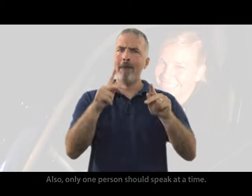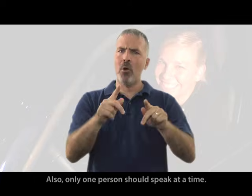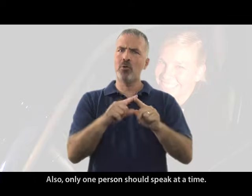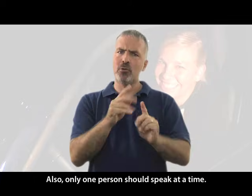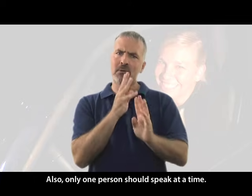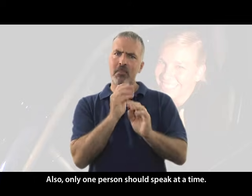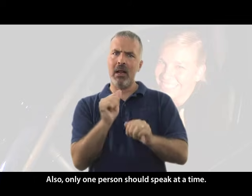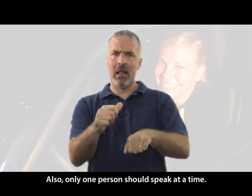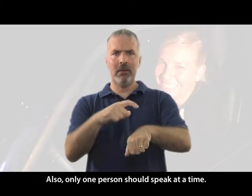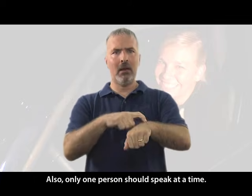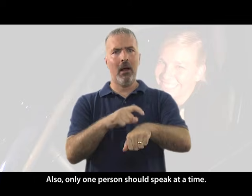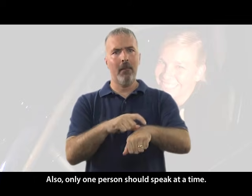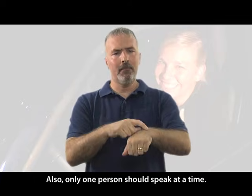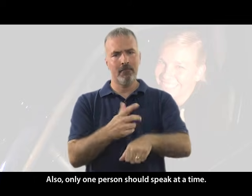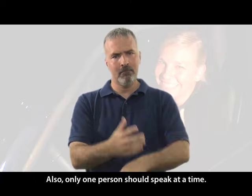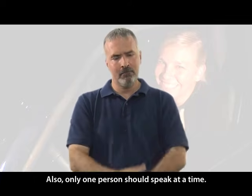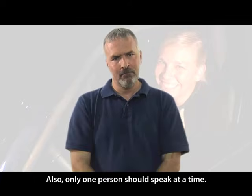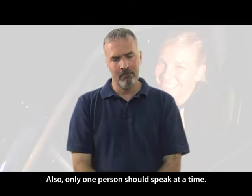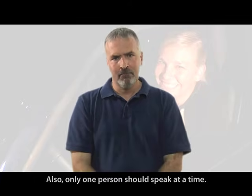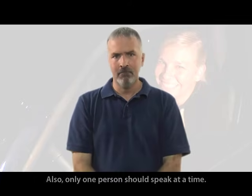Also, only one person should speak at a time.